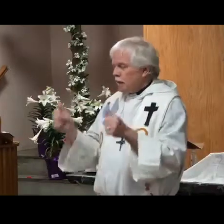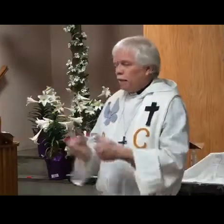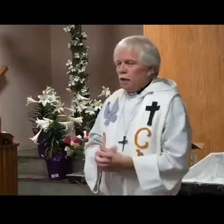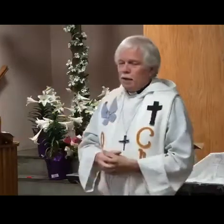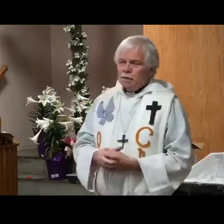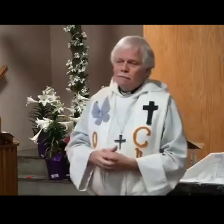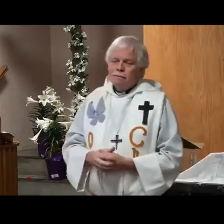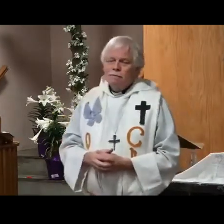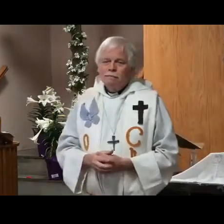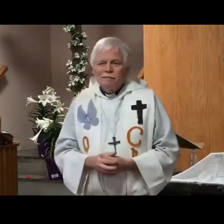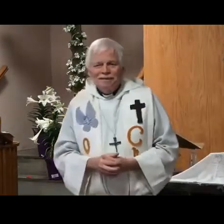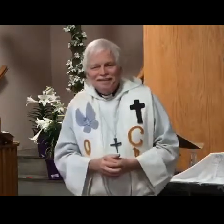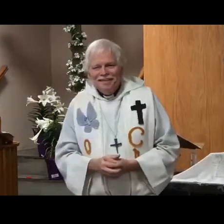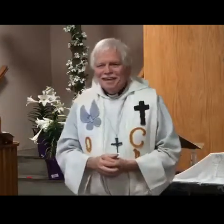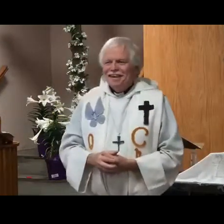And suddenly,